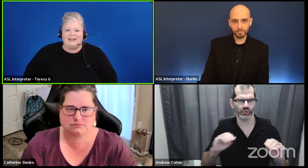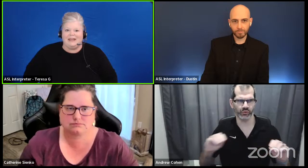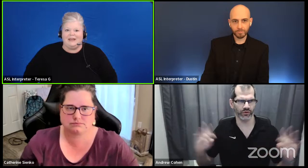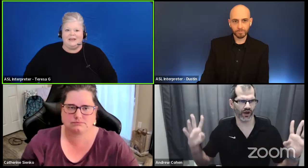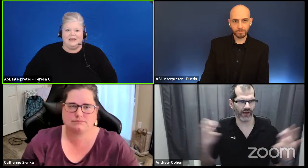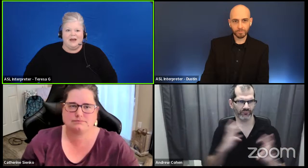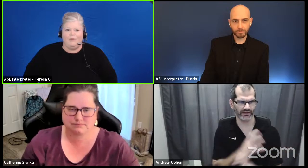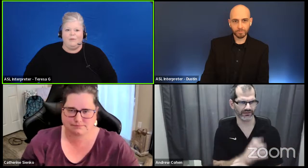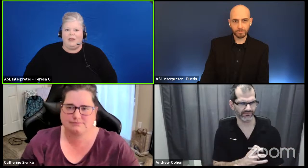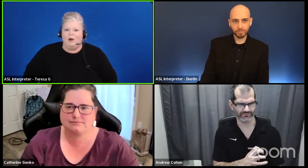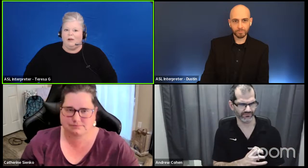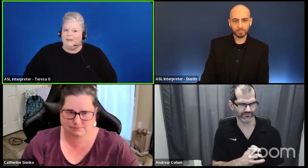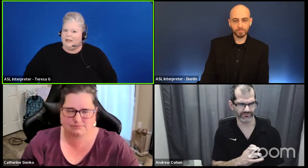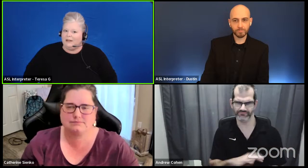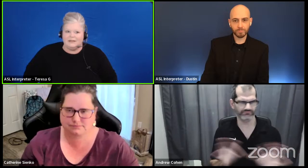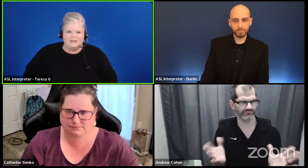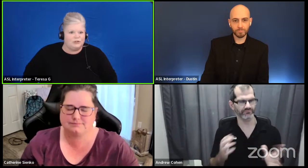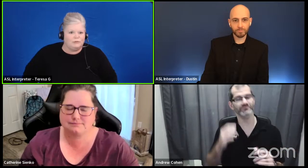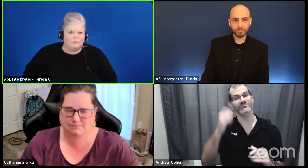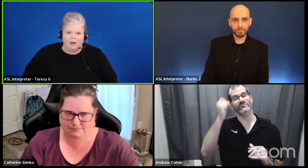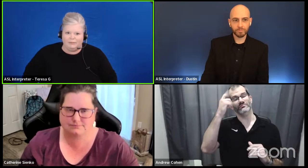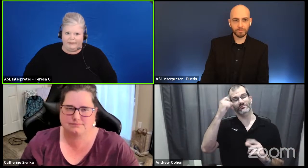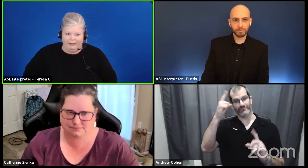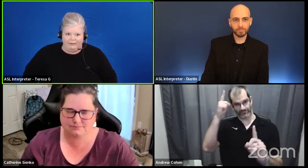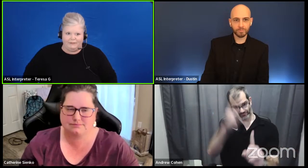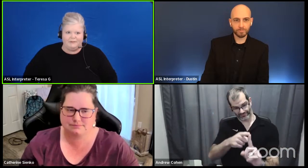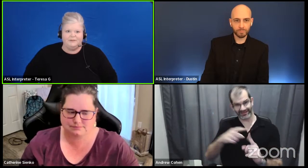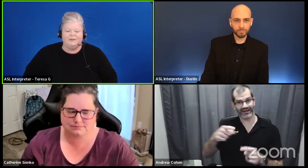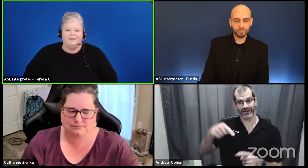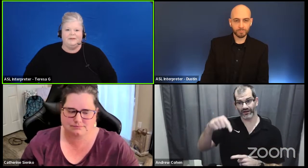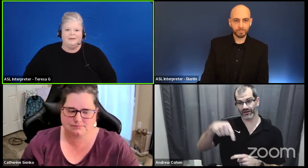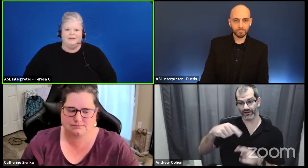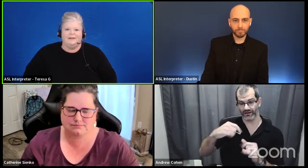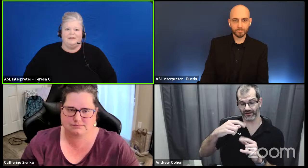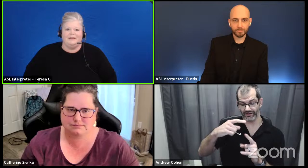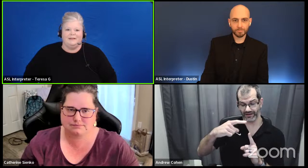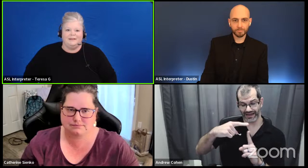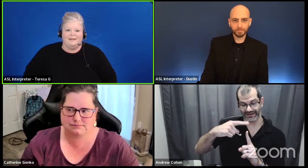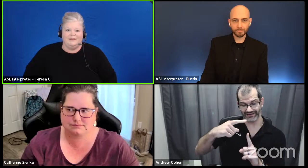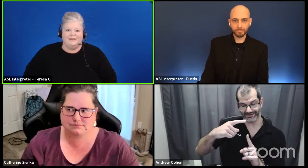I think we are making this too complicated.